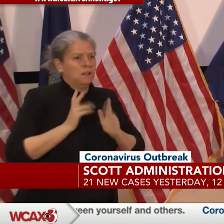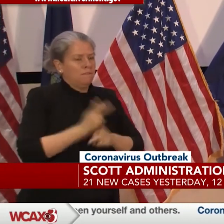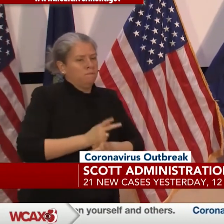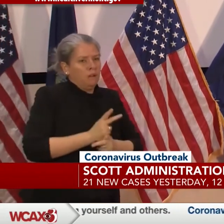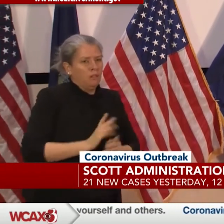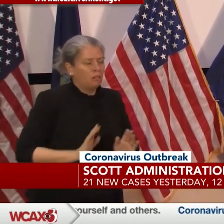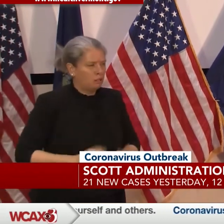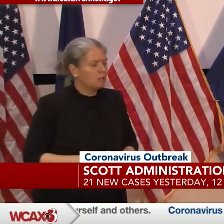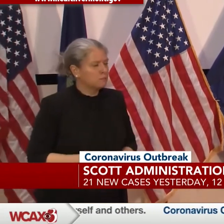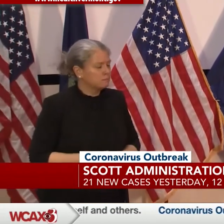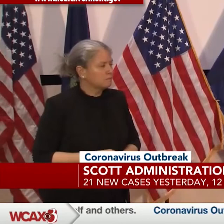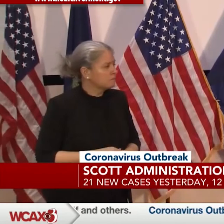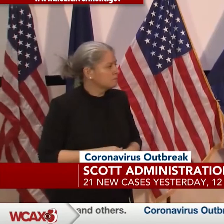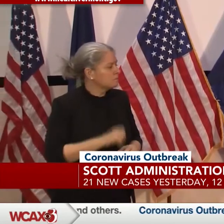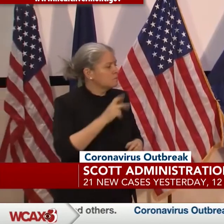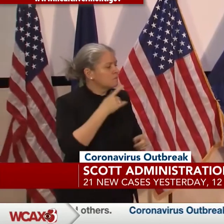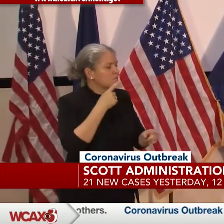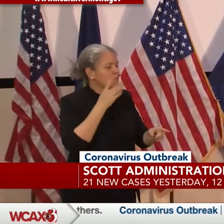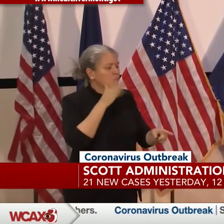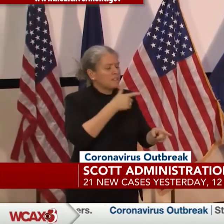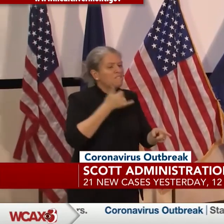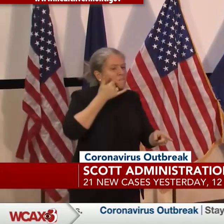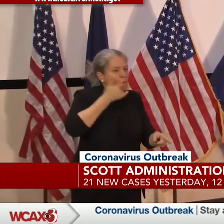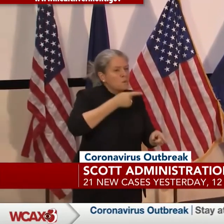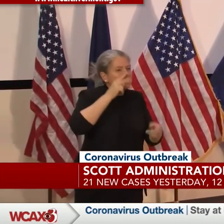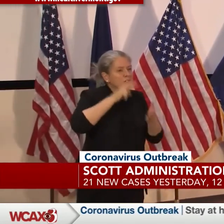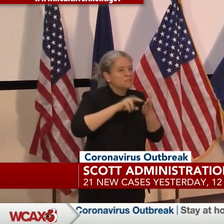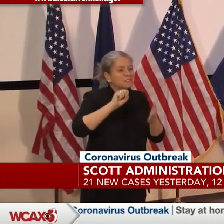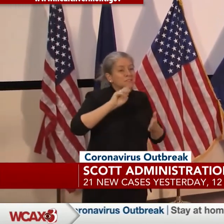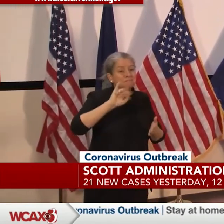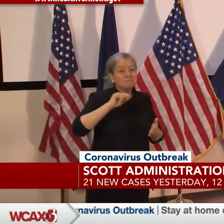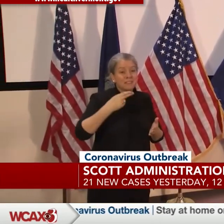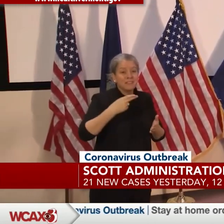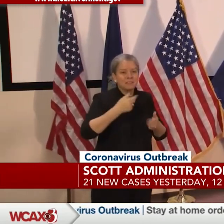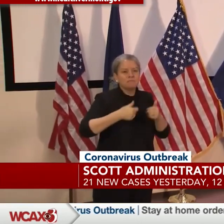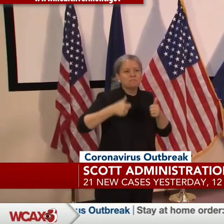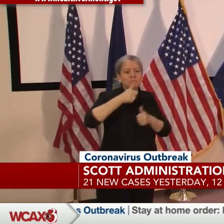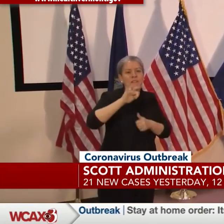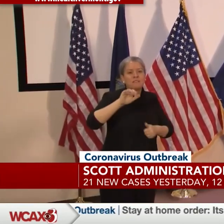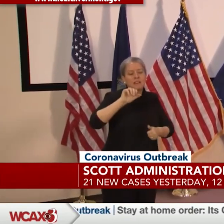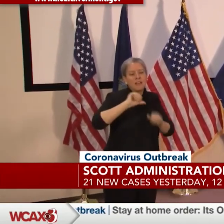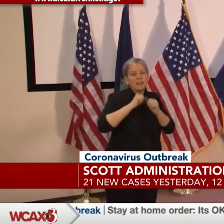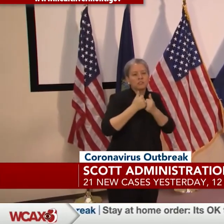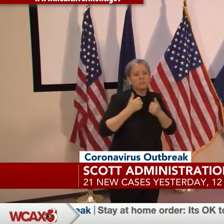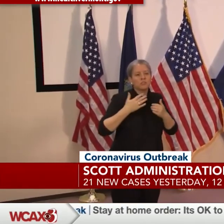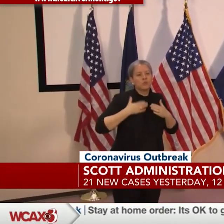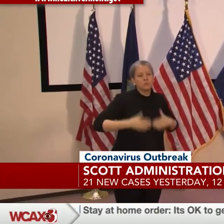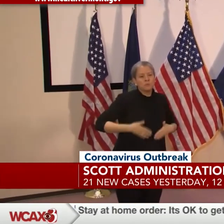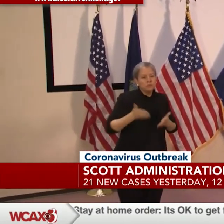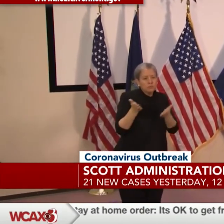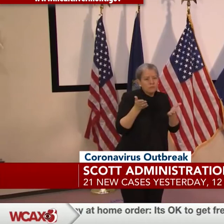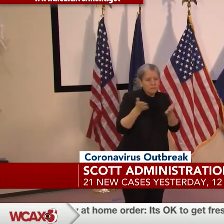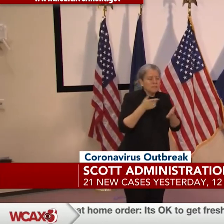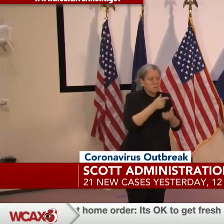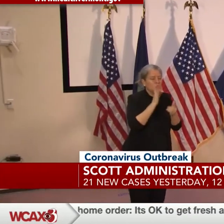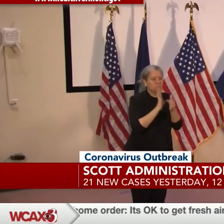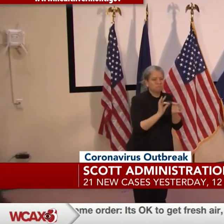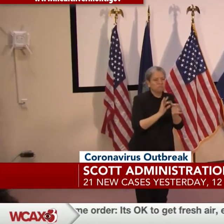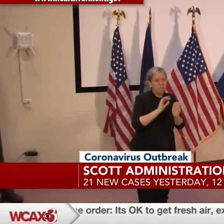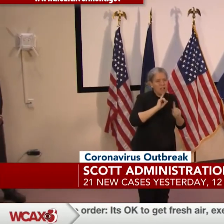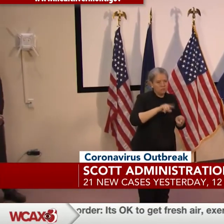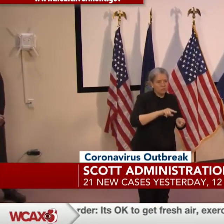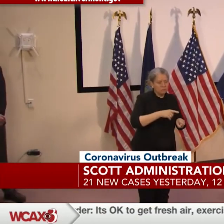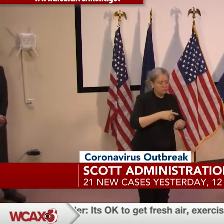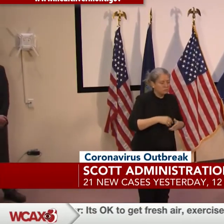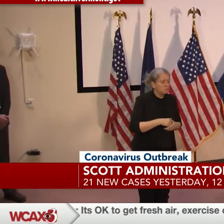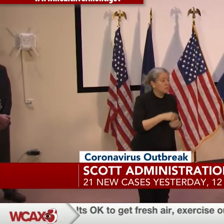ask Secretary Smith if he has the answers to either one of those questions or both, and then Dr. Levine to follow up.